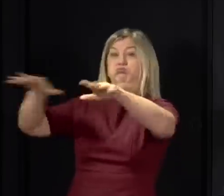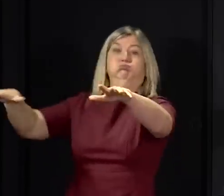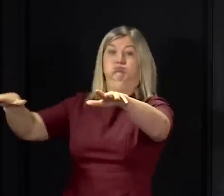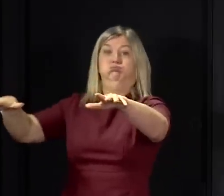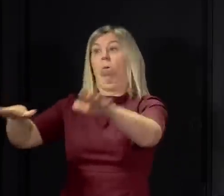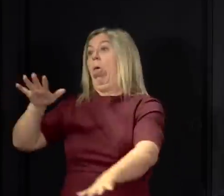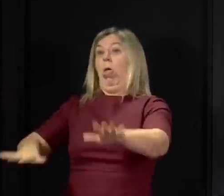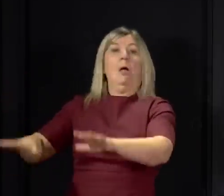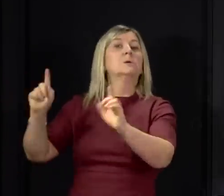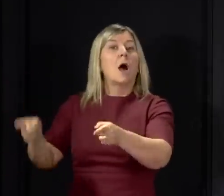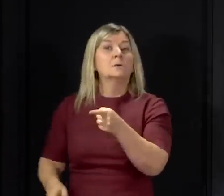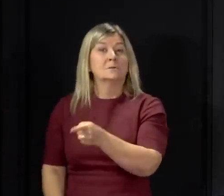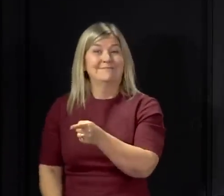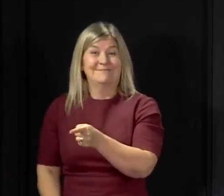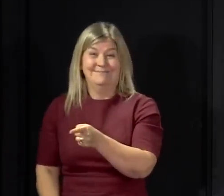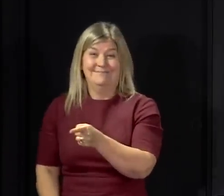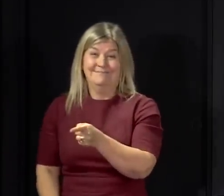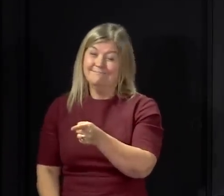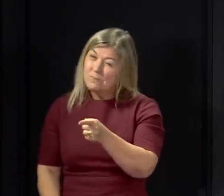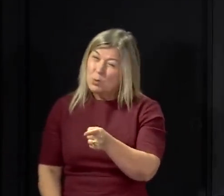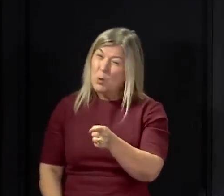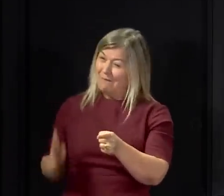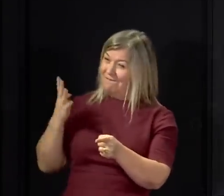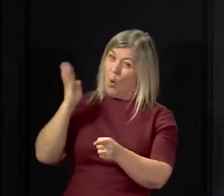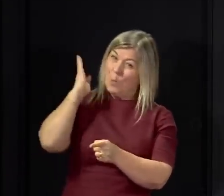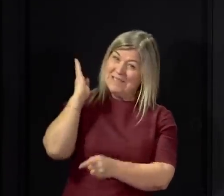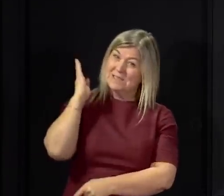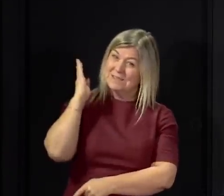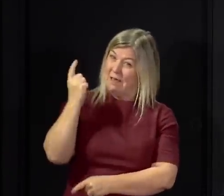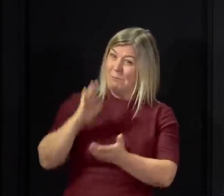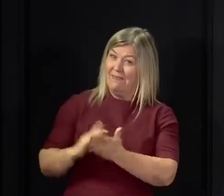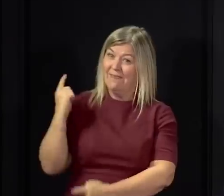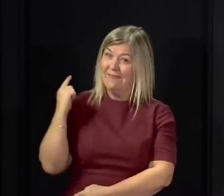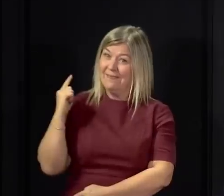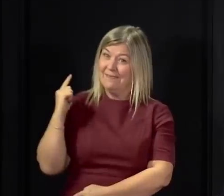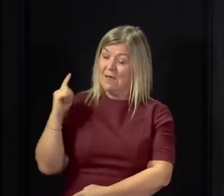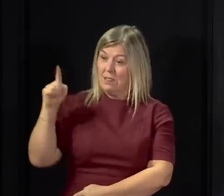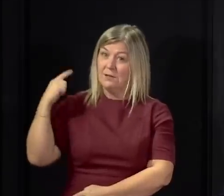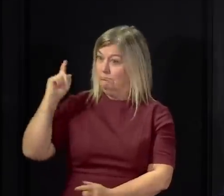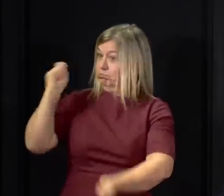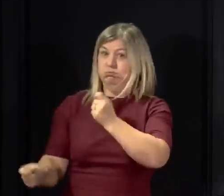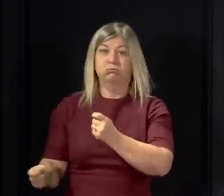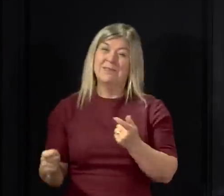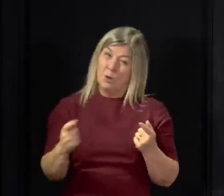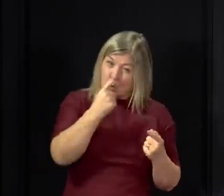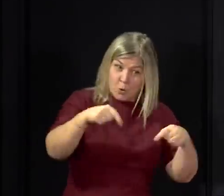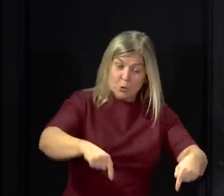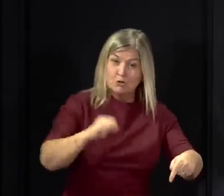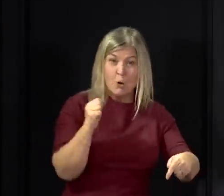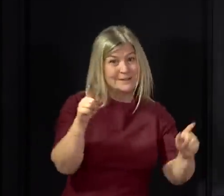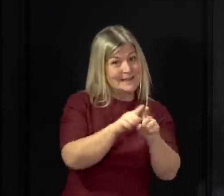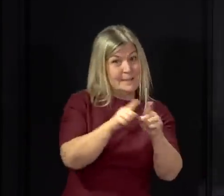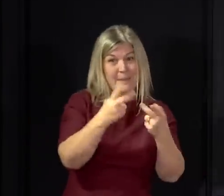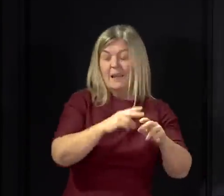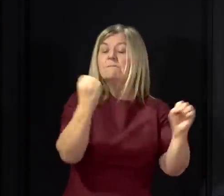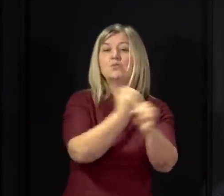face, unfortunately, if in the face of this very severe warning we have been giving today, we do nothing. And that is why